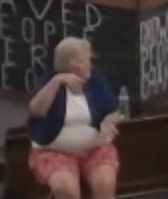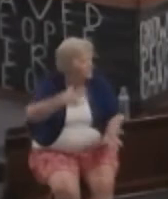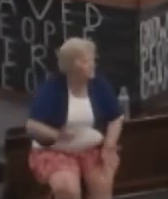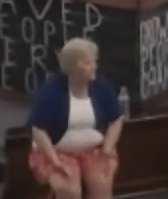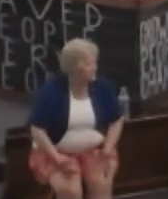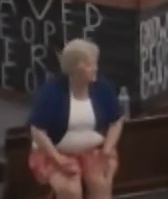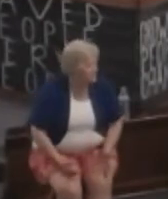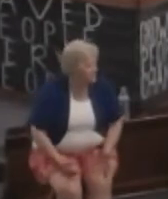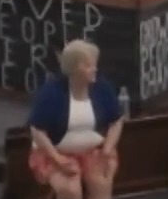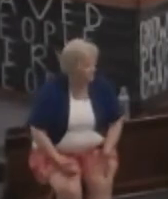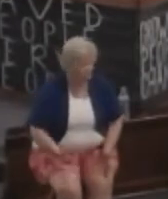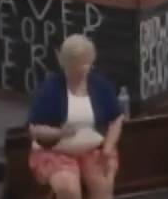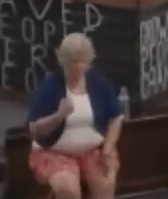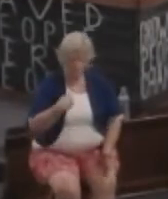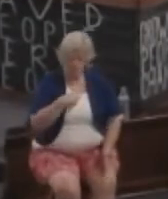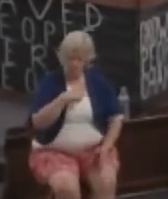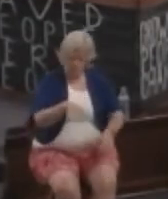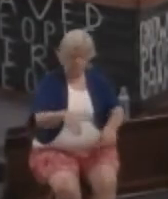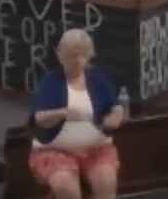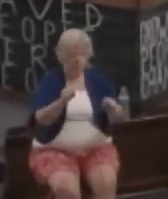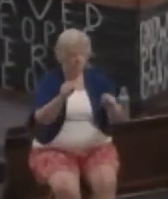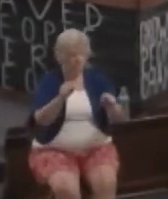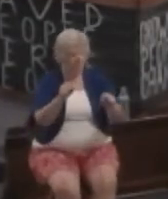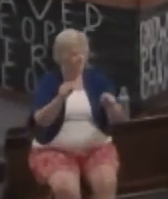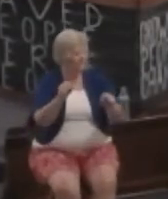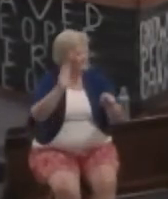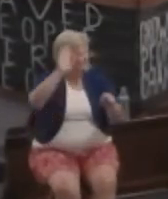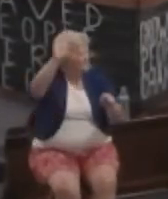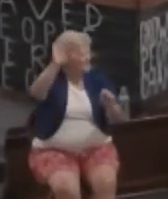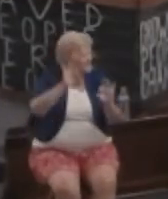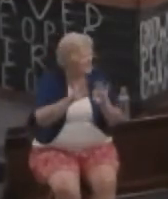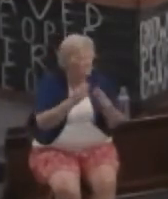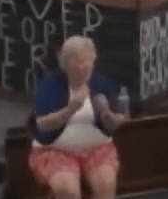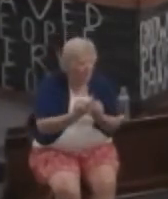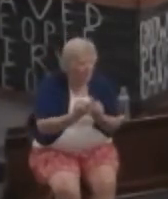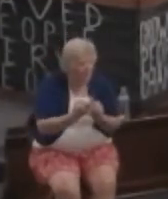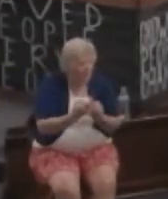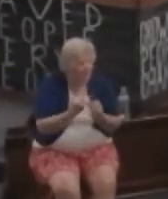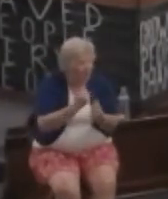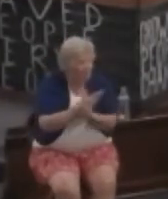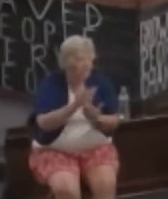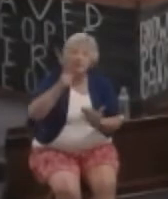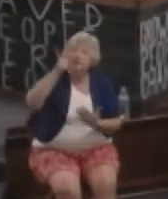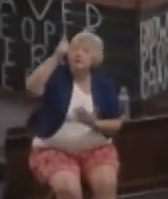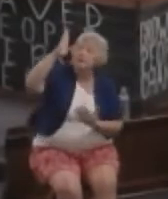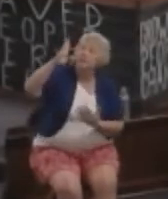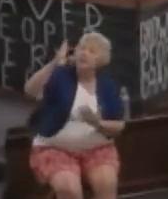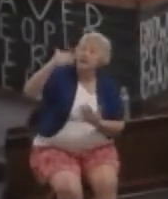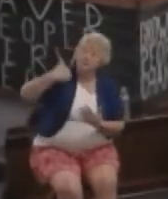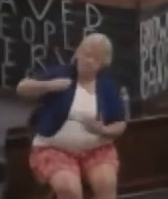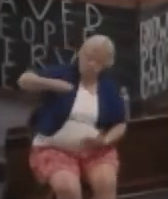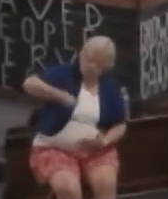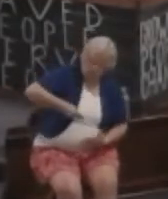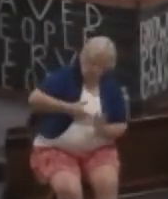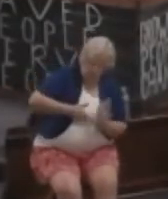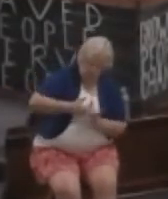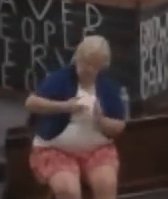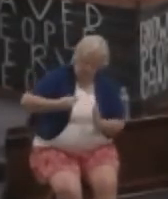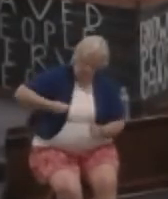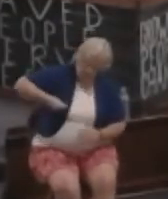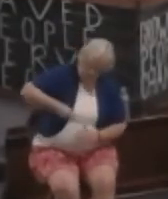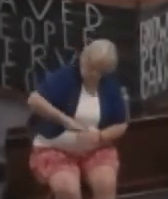We have been adopted into sonship. We are co-heirs with Christ. That is so